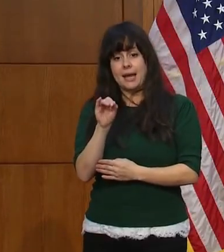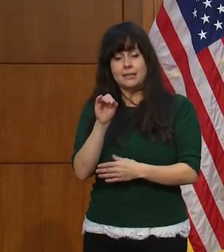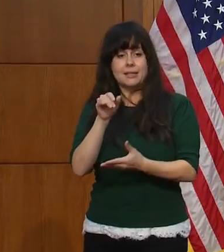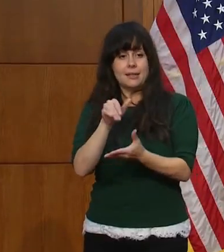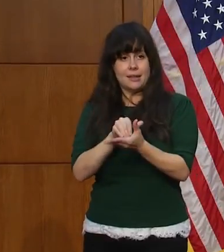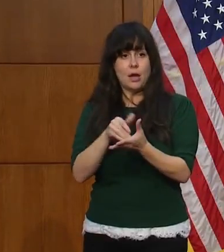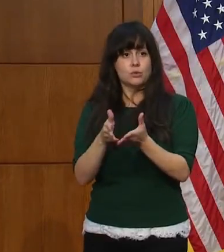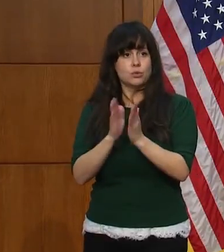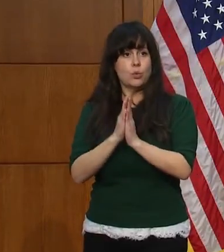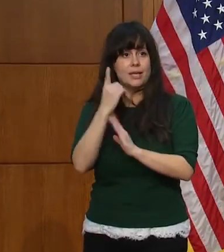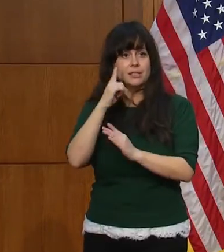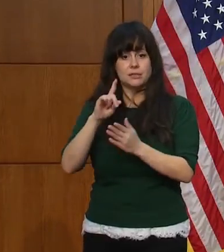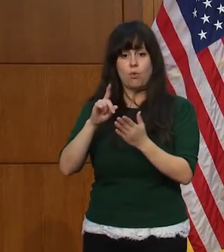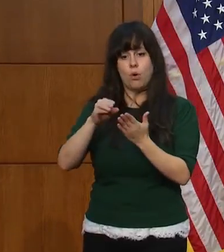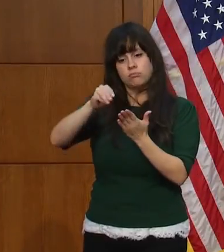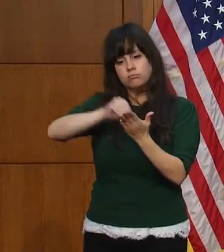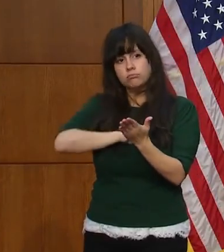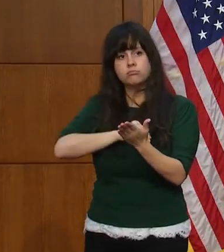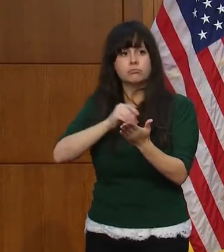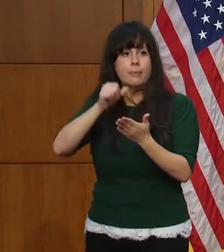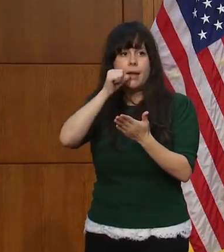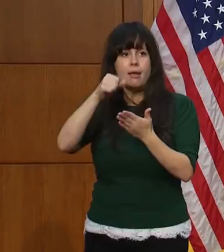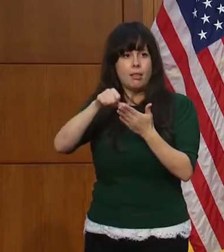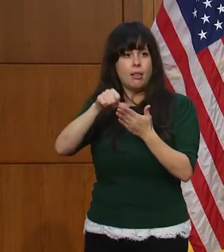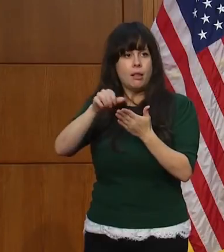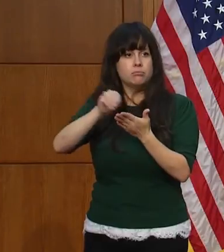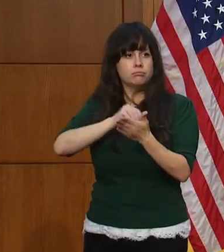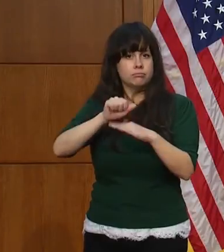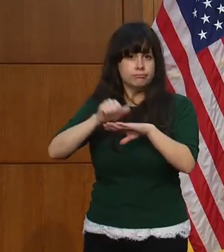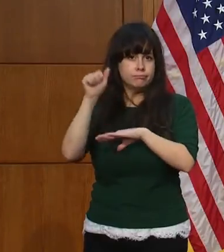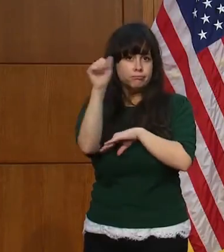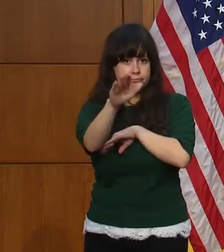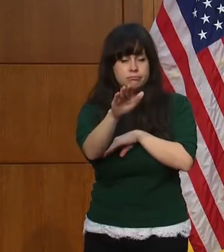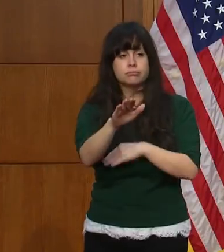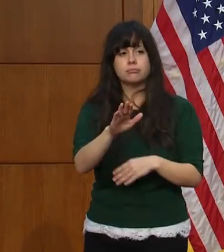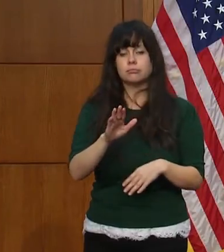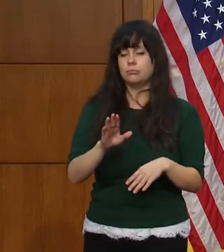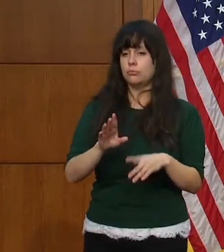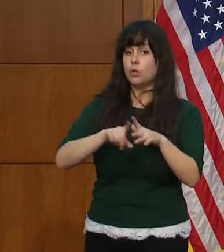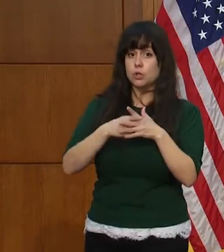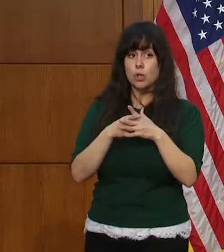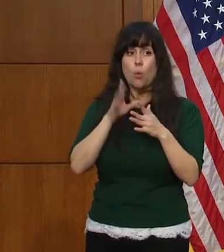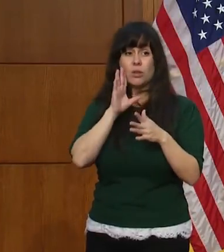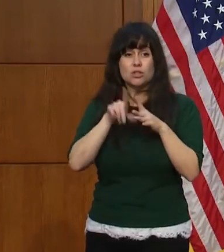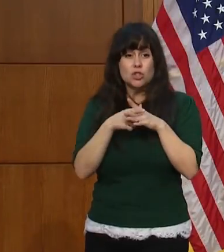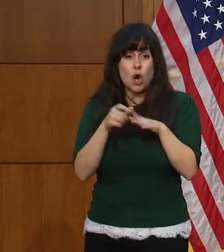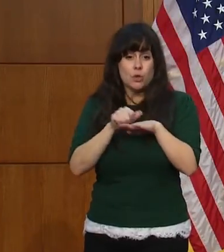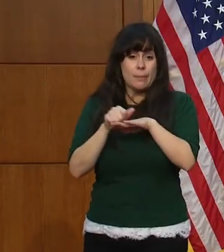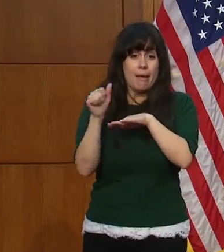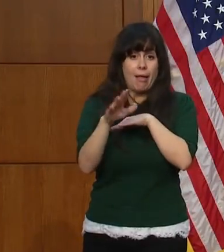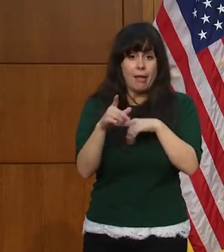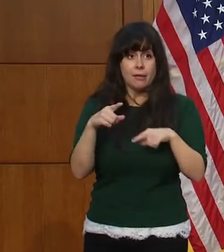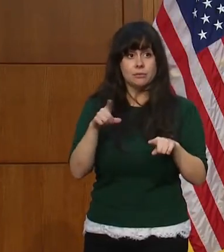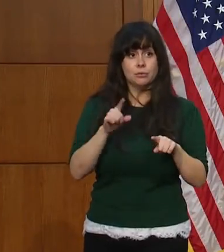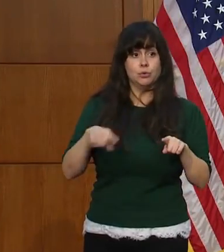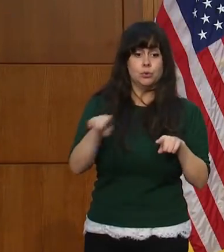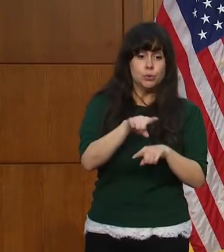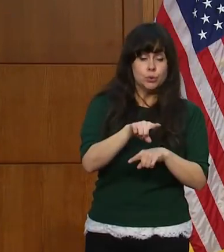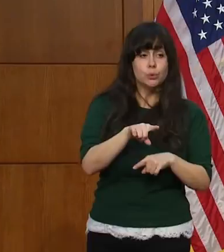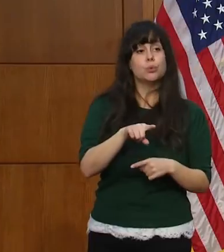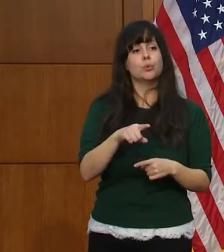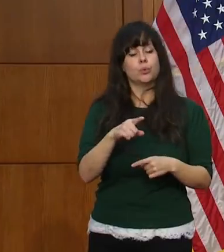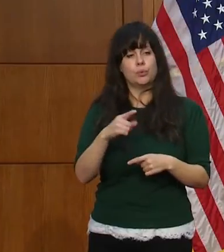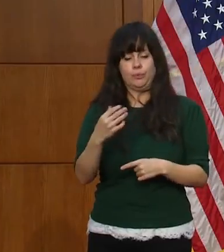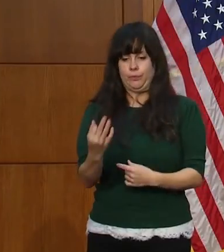790,000 requests for absentee ballots by mail. They'll start sending out these ballots this Friday, the 18th of